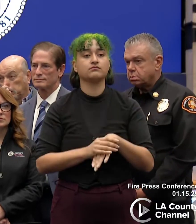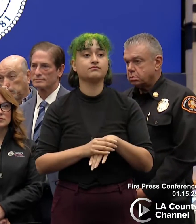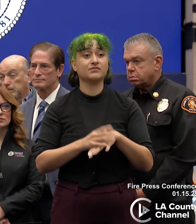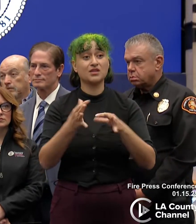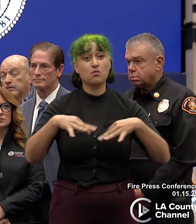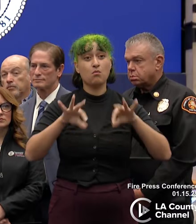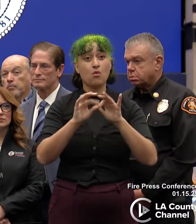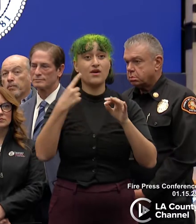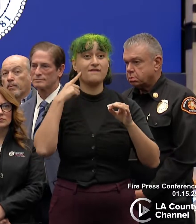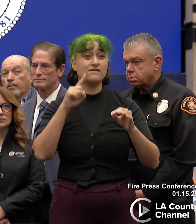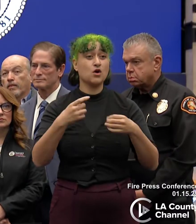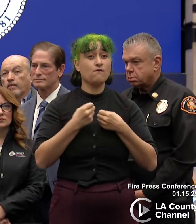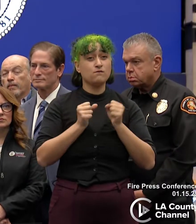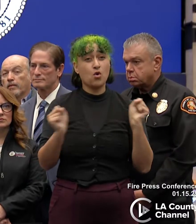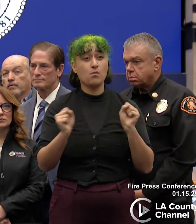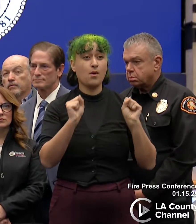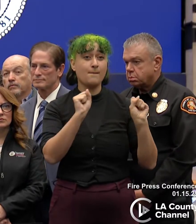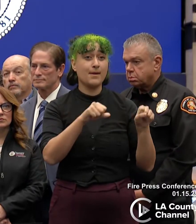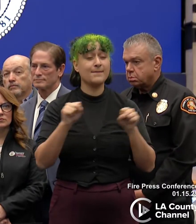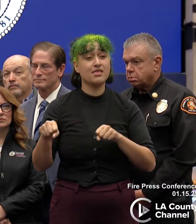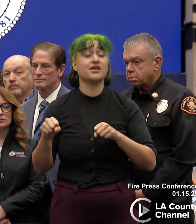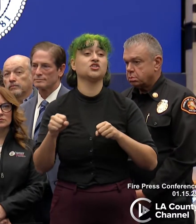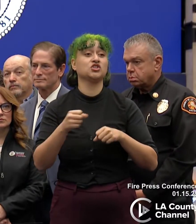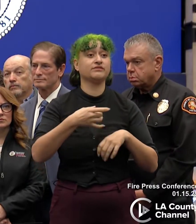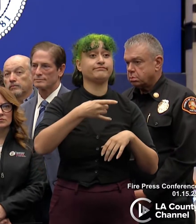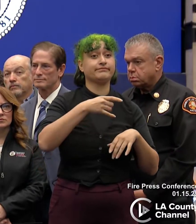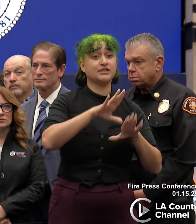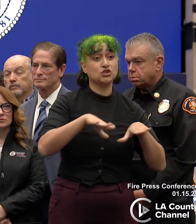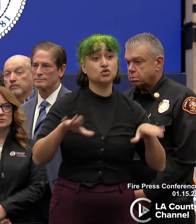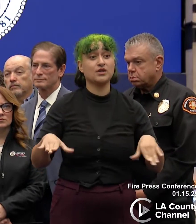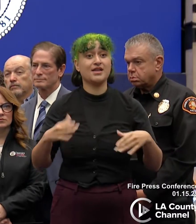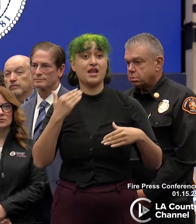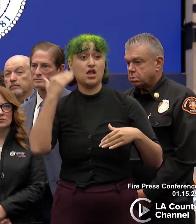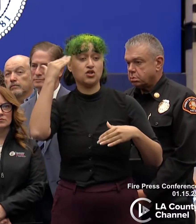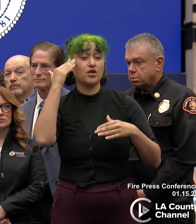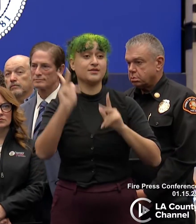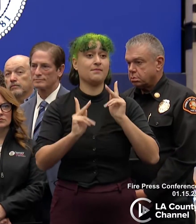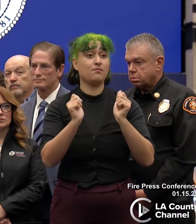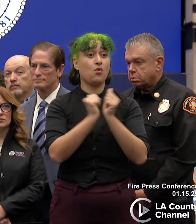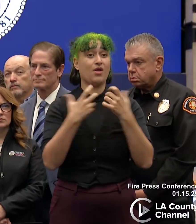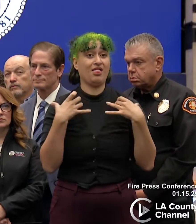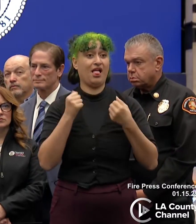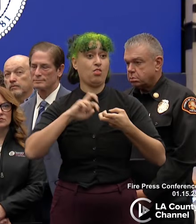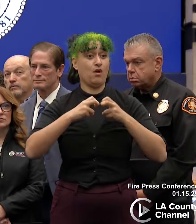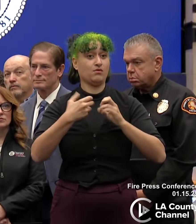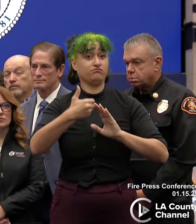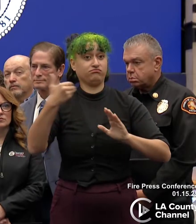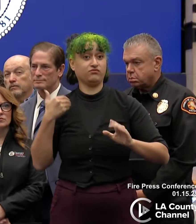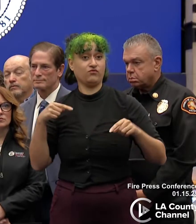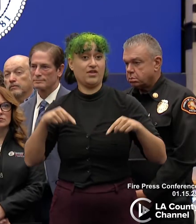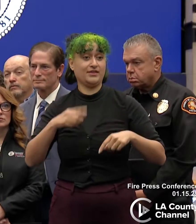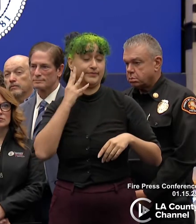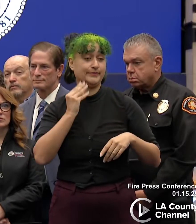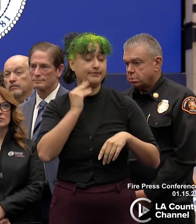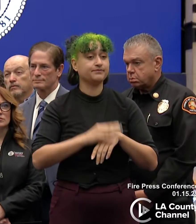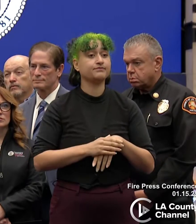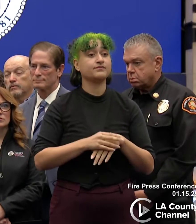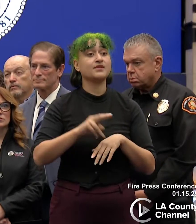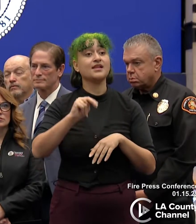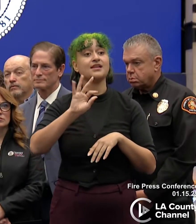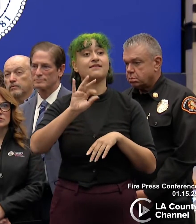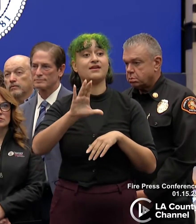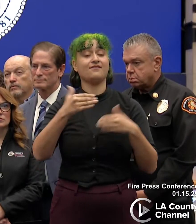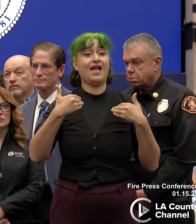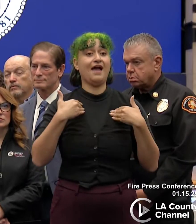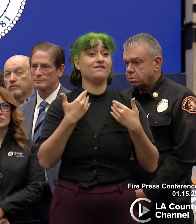vulnerable populations, including older adults, children, and those with pre-existing conditions. N95 masks are available for free